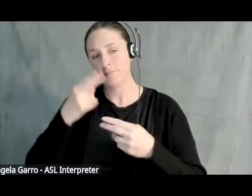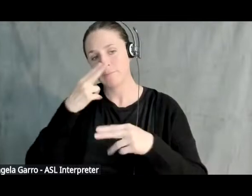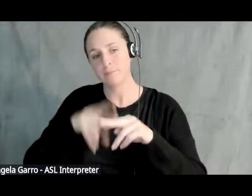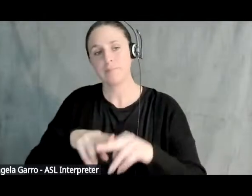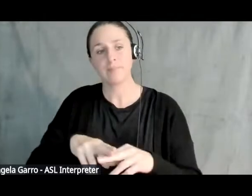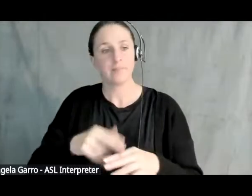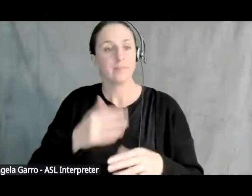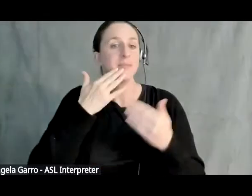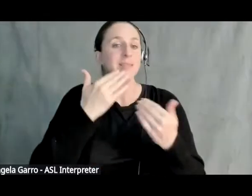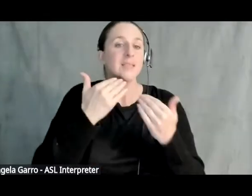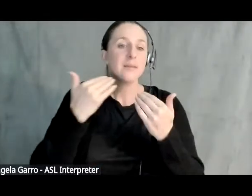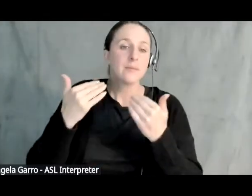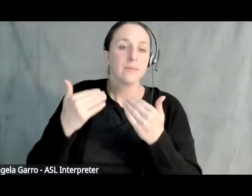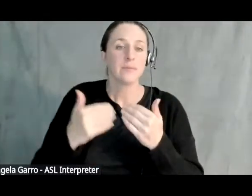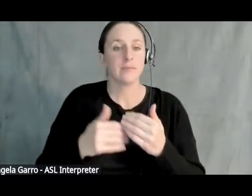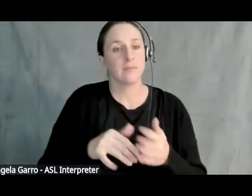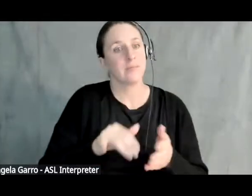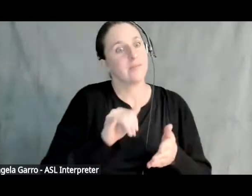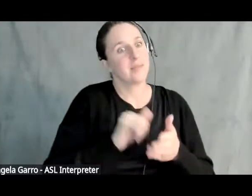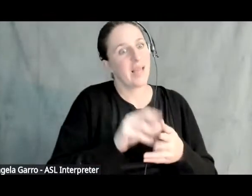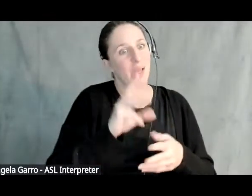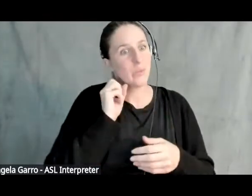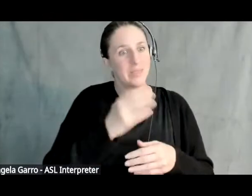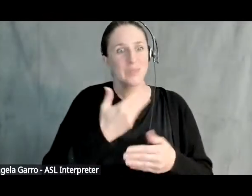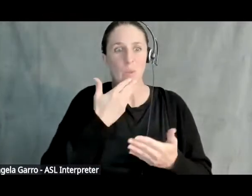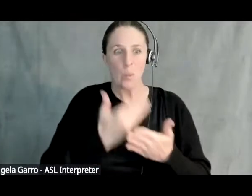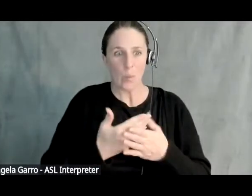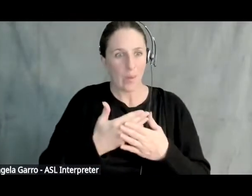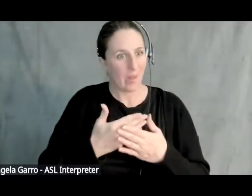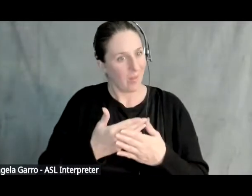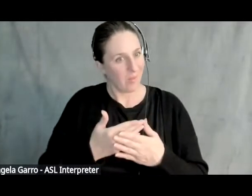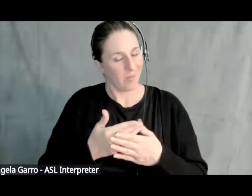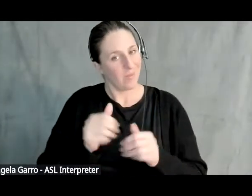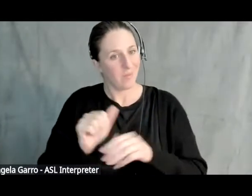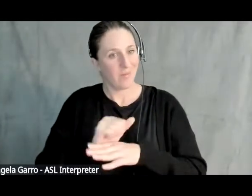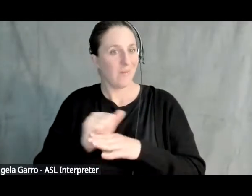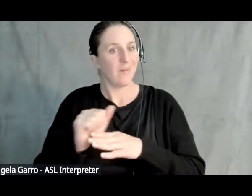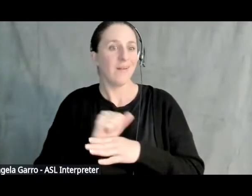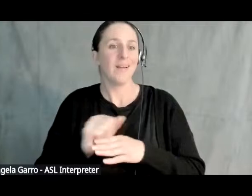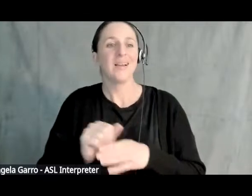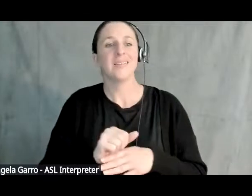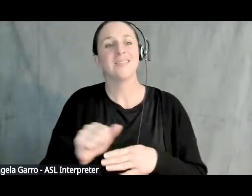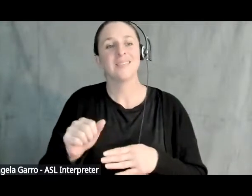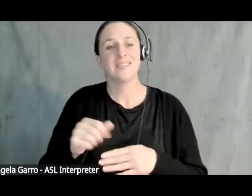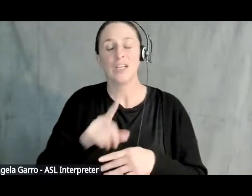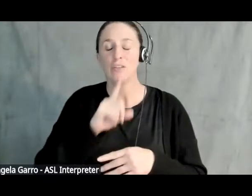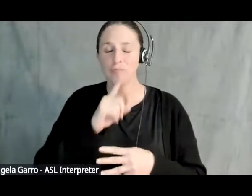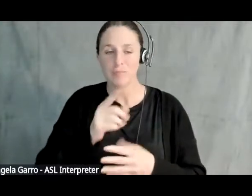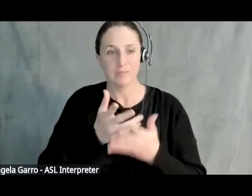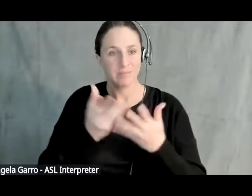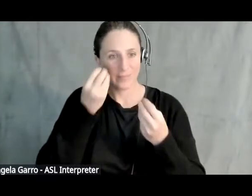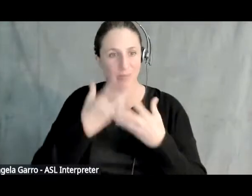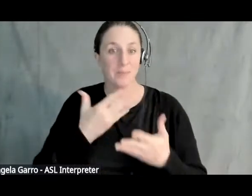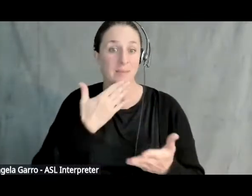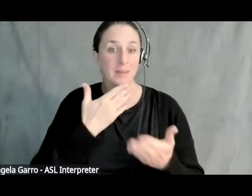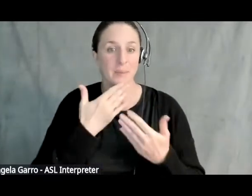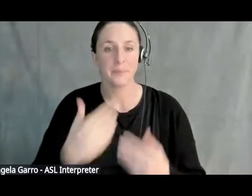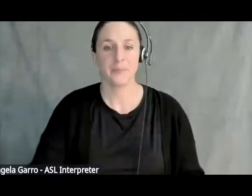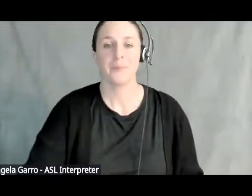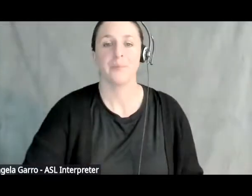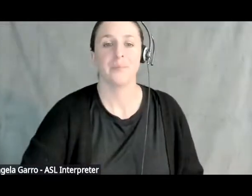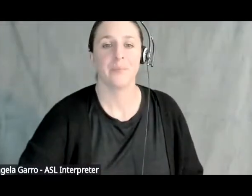you. Well, that was well rehearsed. Yes. It was very informative. Thank you.